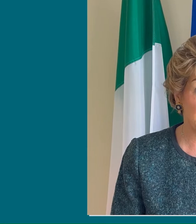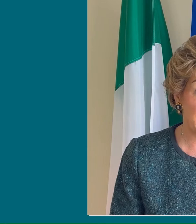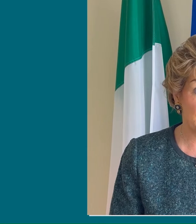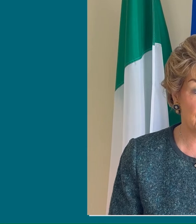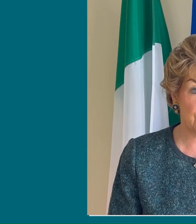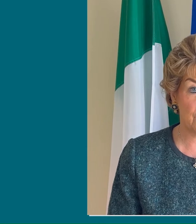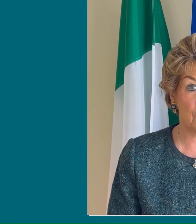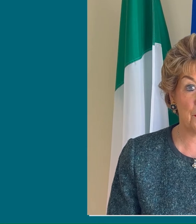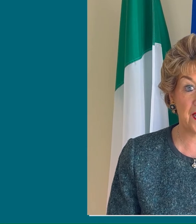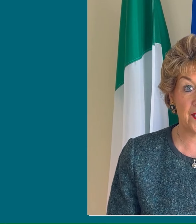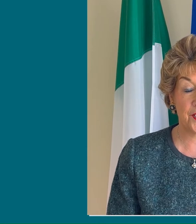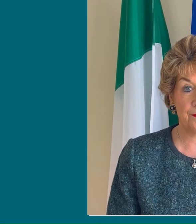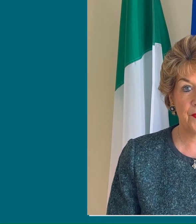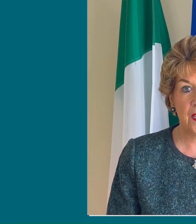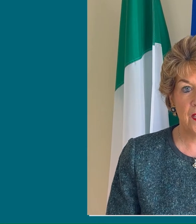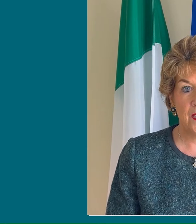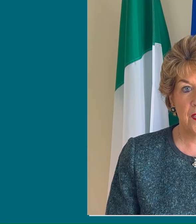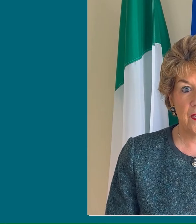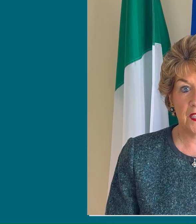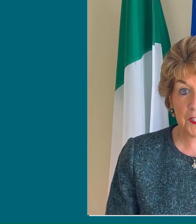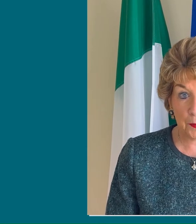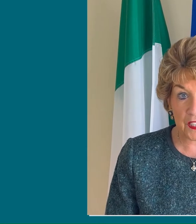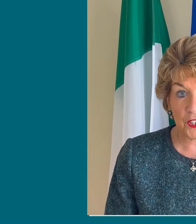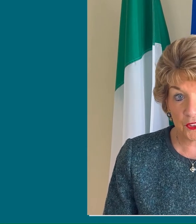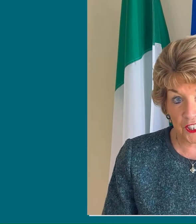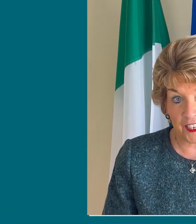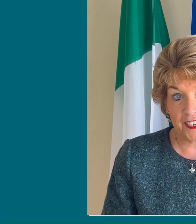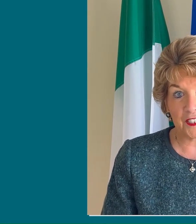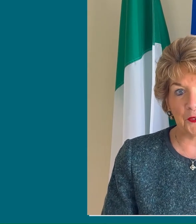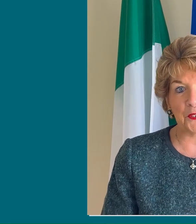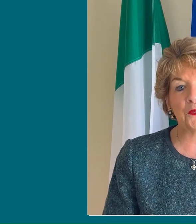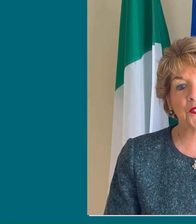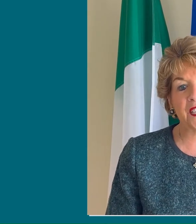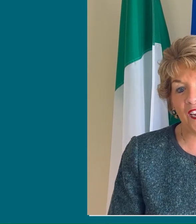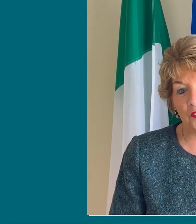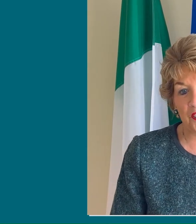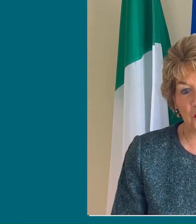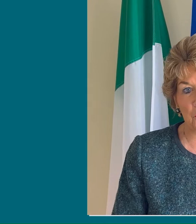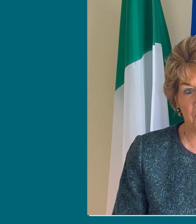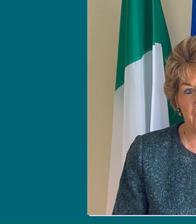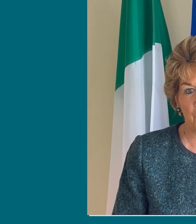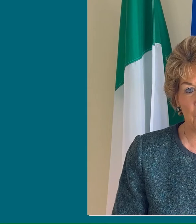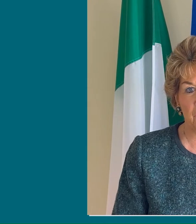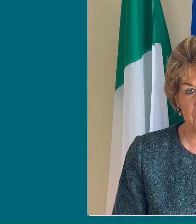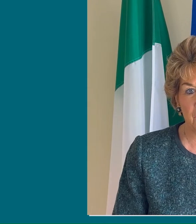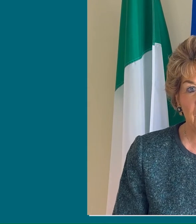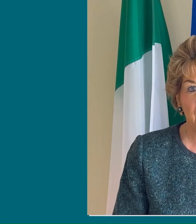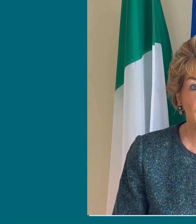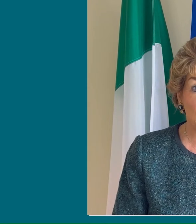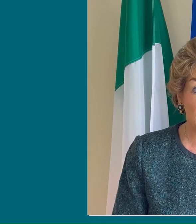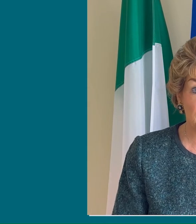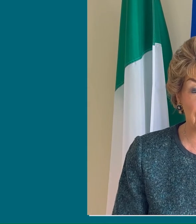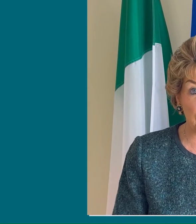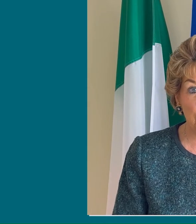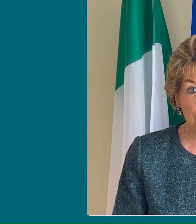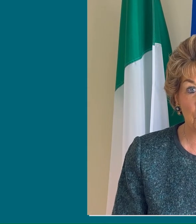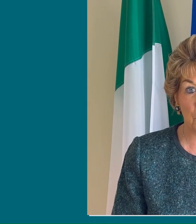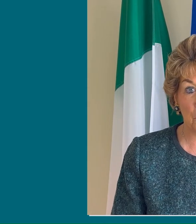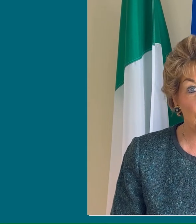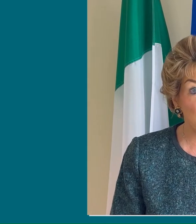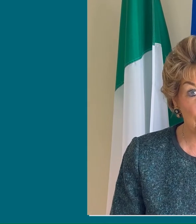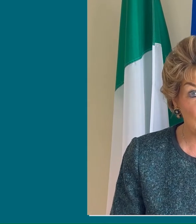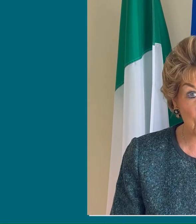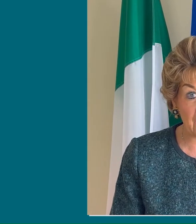lasting connections are made. I speak to you today as one who has carried those connections across the globe